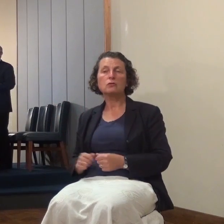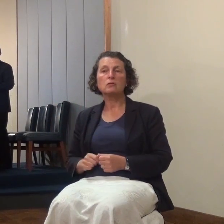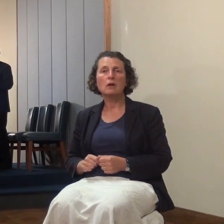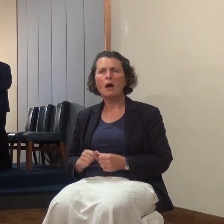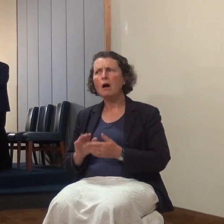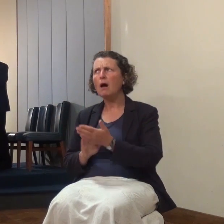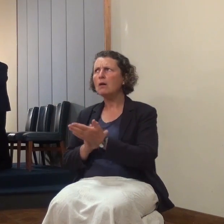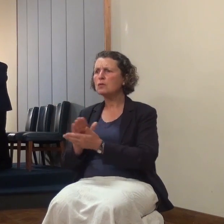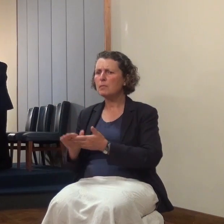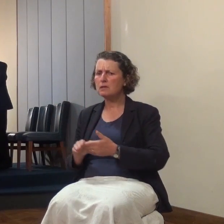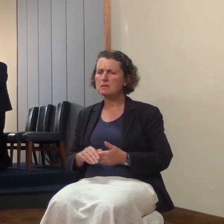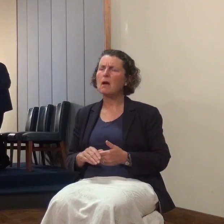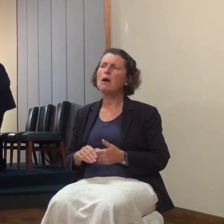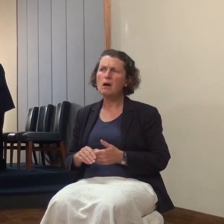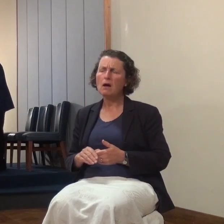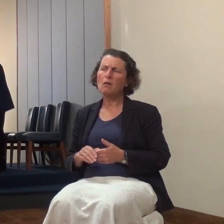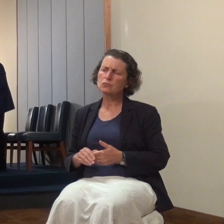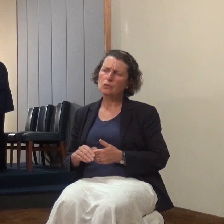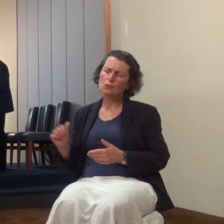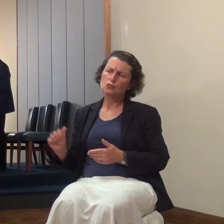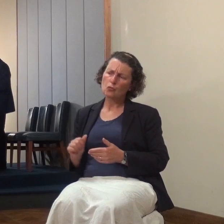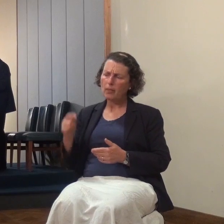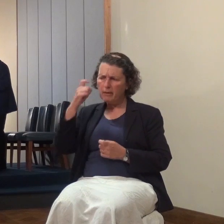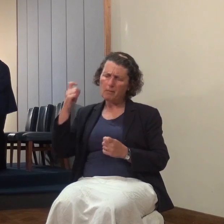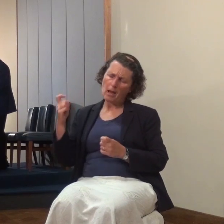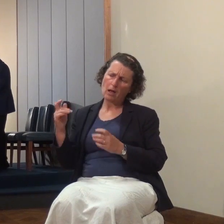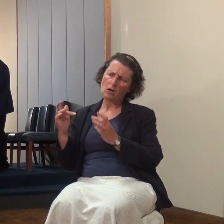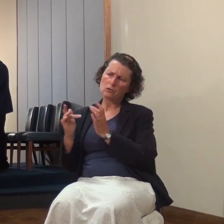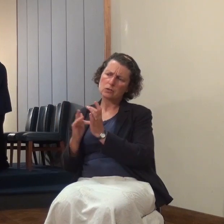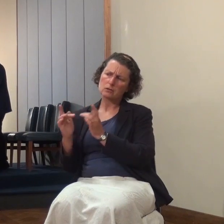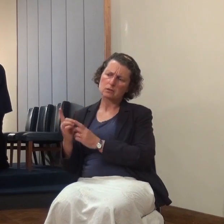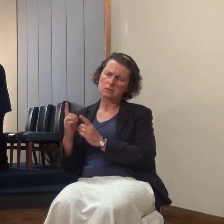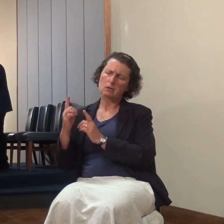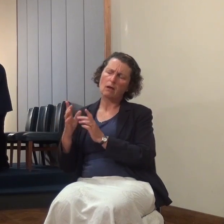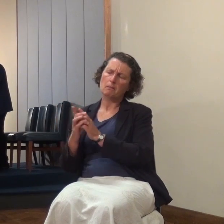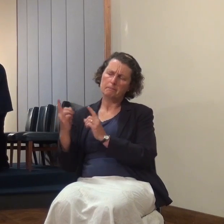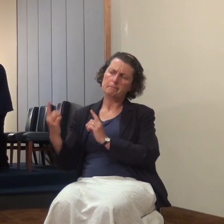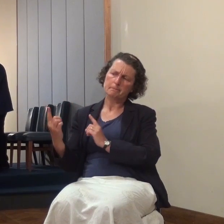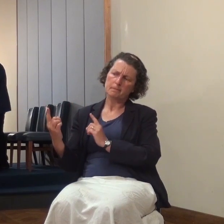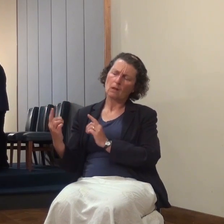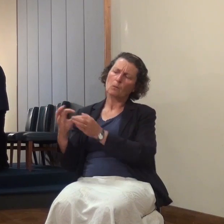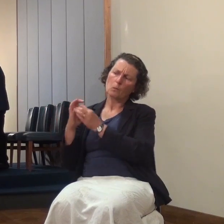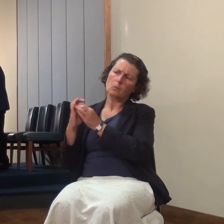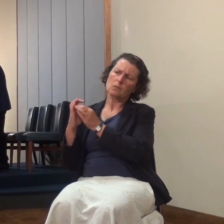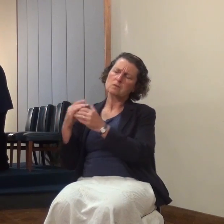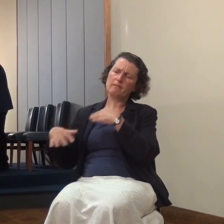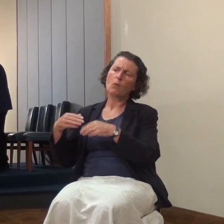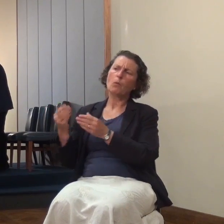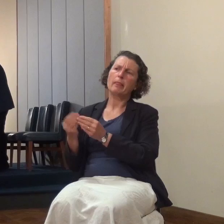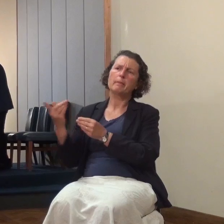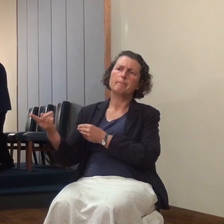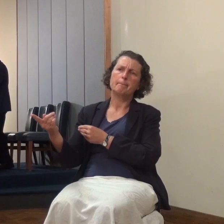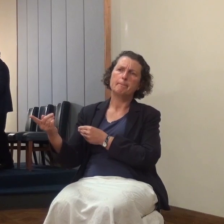perspective, so that we can identify ourselves within a passage such as 1 Peter chapter 4. It's given so that we